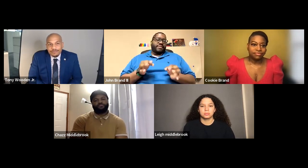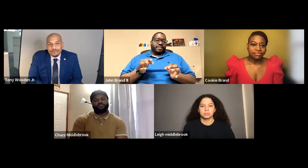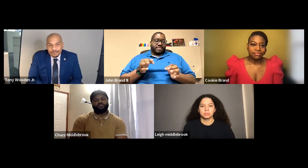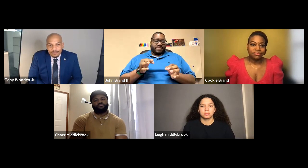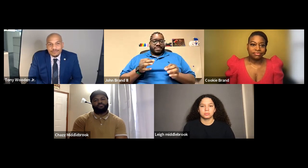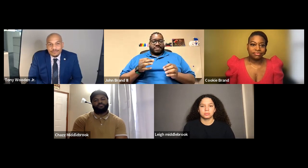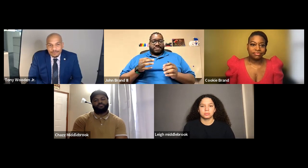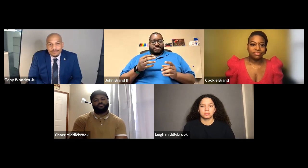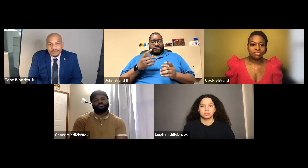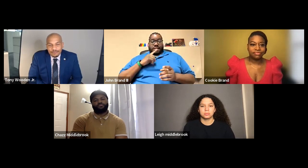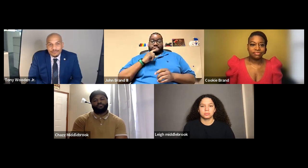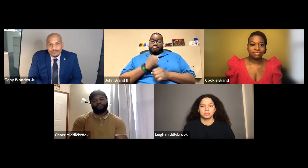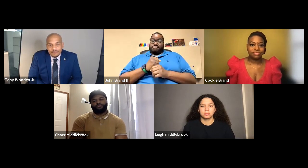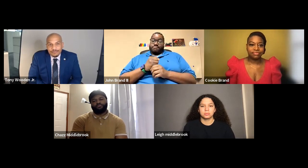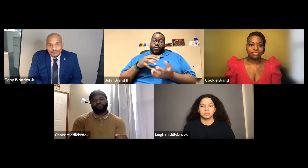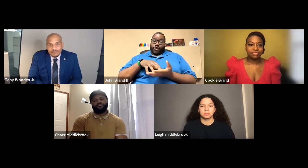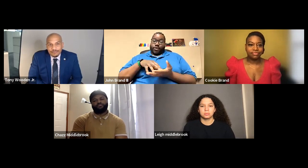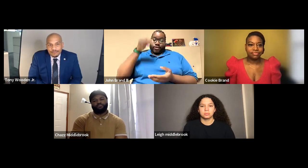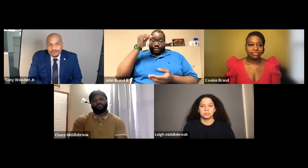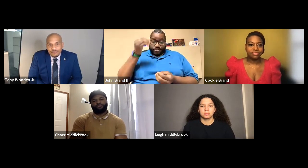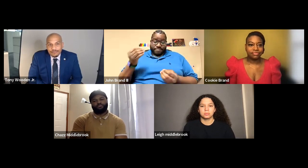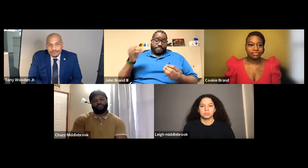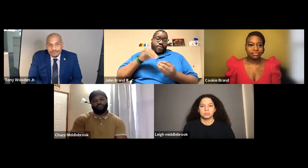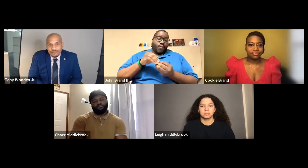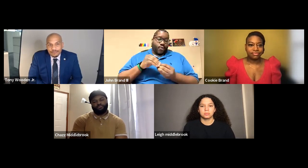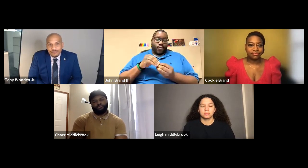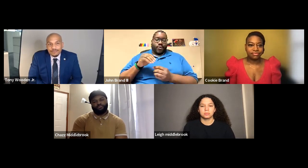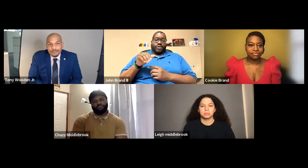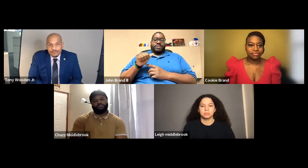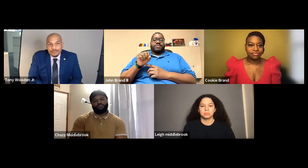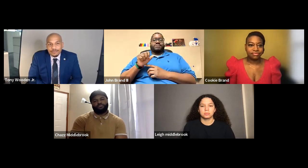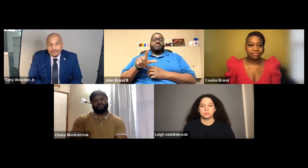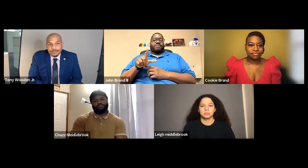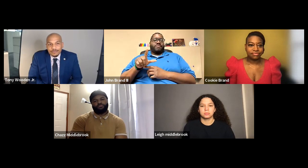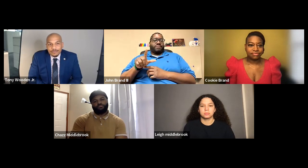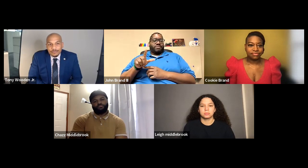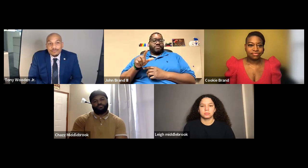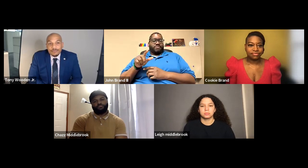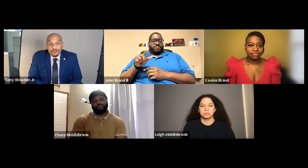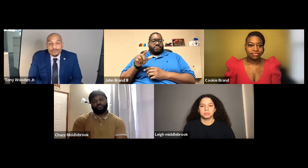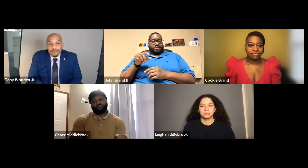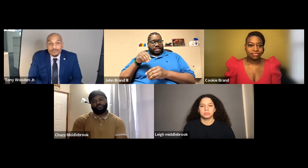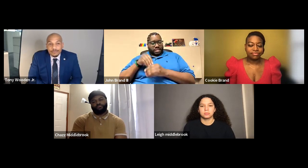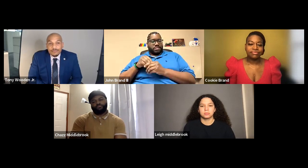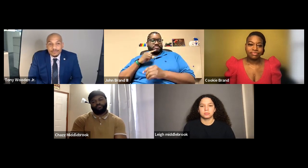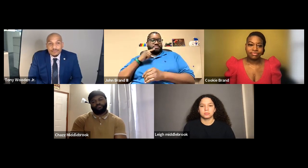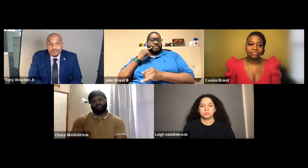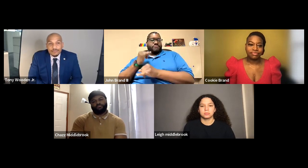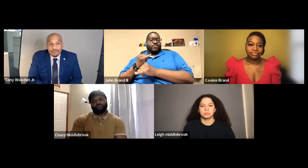know, going to the deaf school was it made a huge impact on me because I learned about ASL. I learned